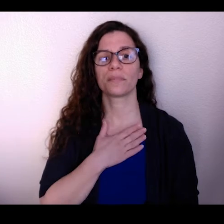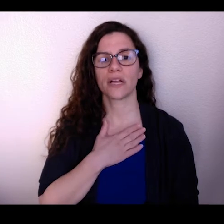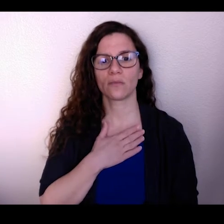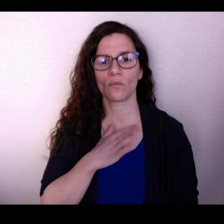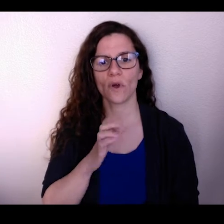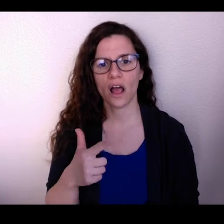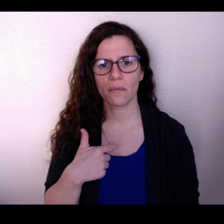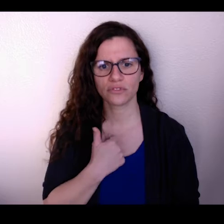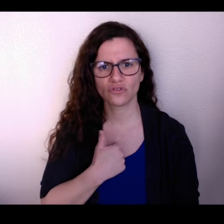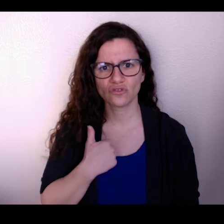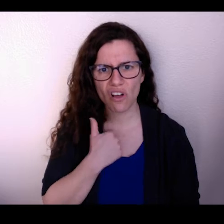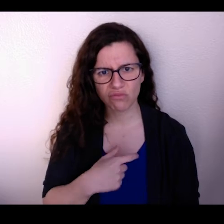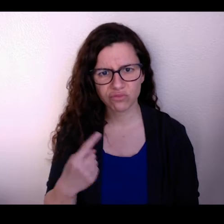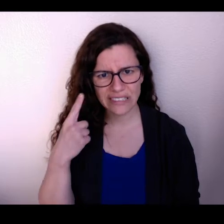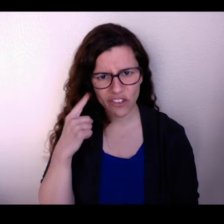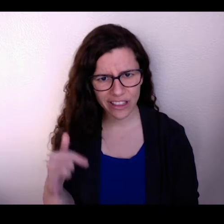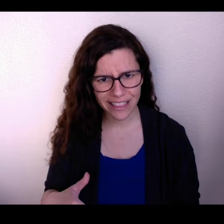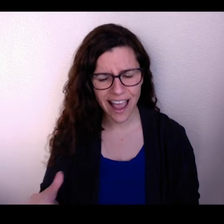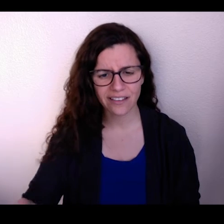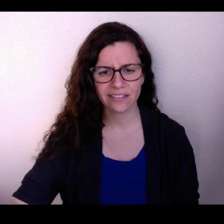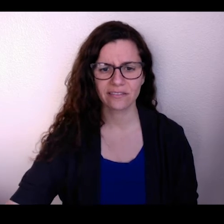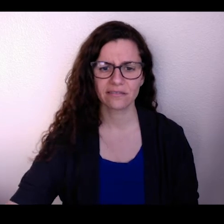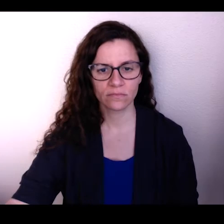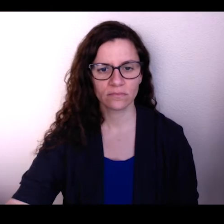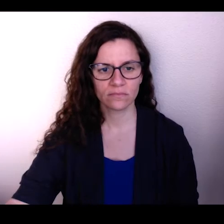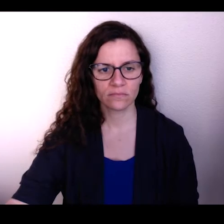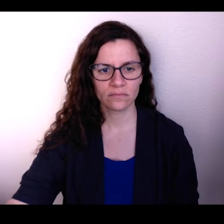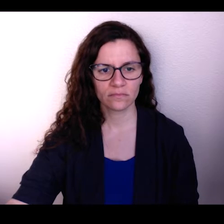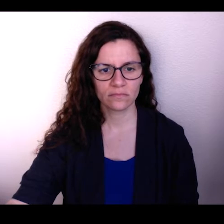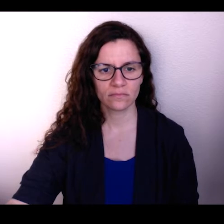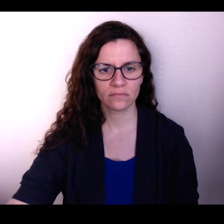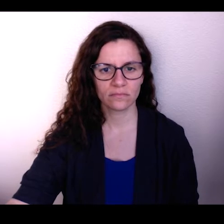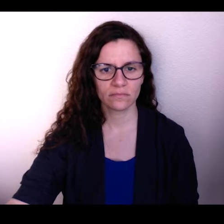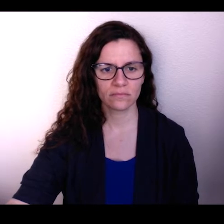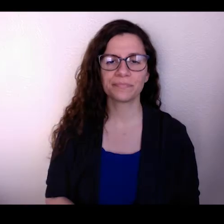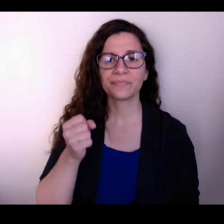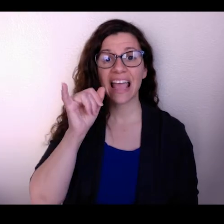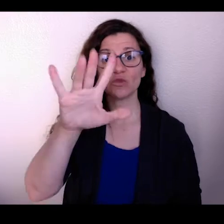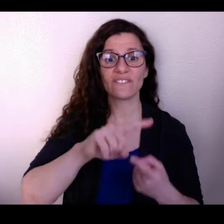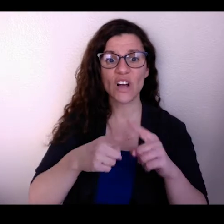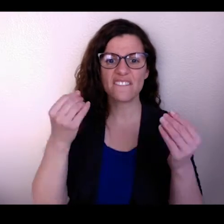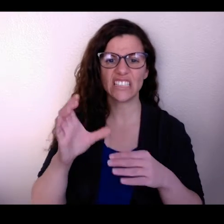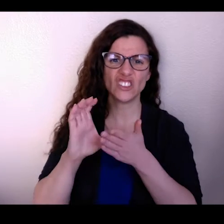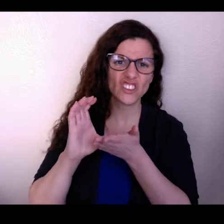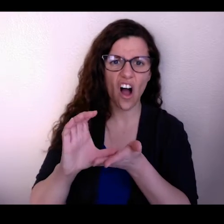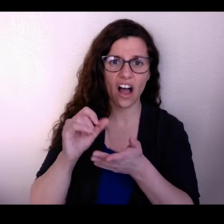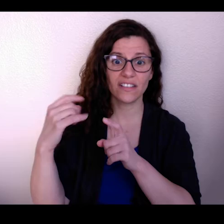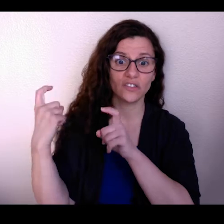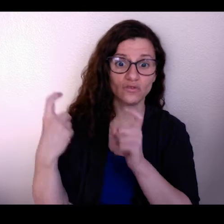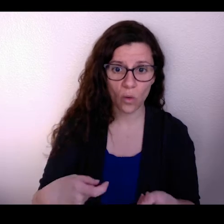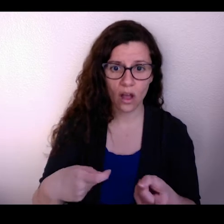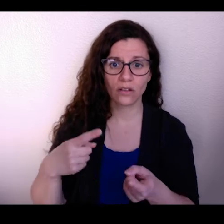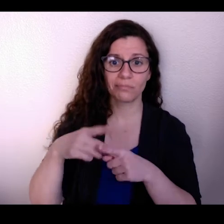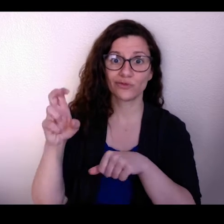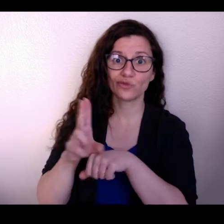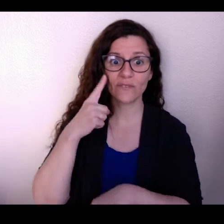Oh, oh my. Well, I'm really sorry to hear that. Yeah, if your friend gave the clinic